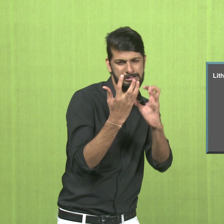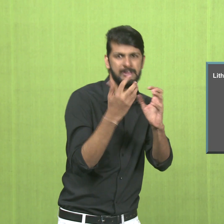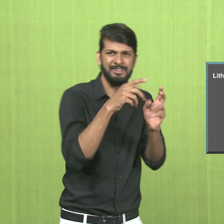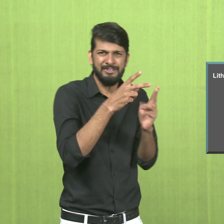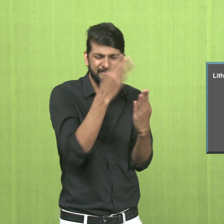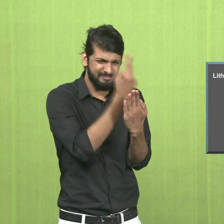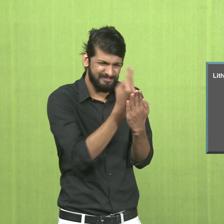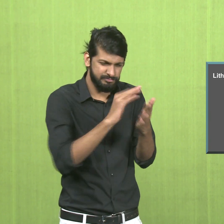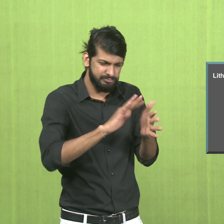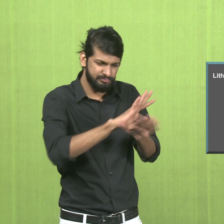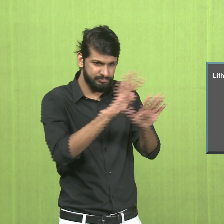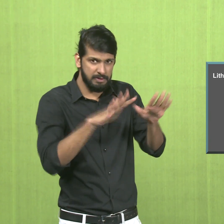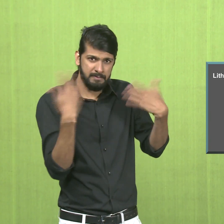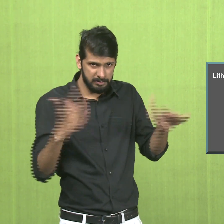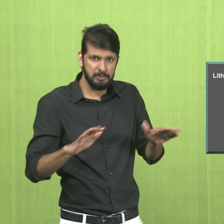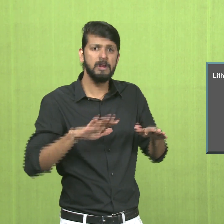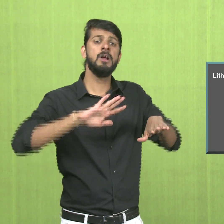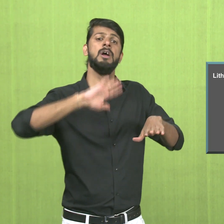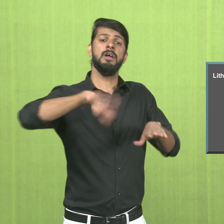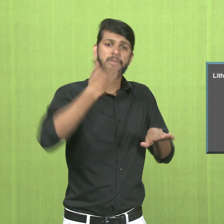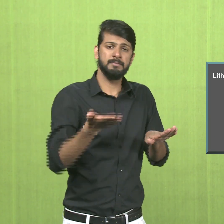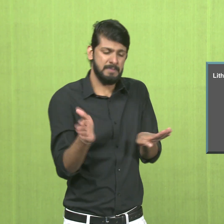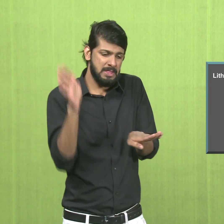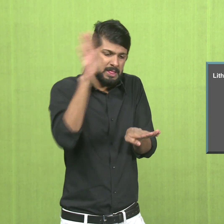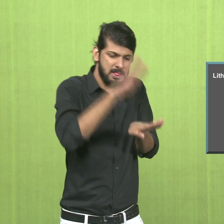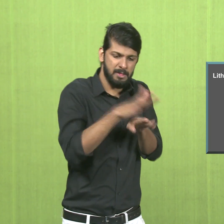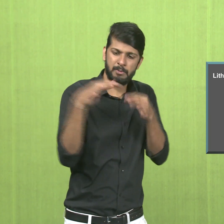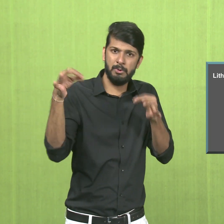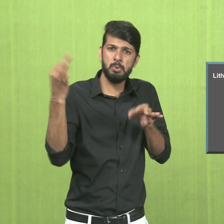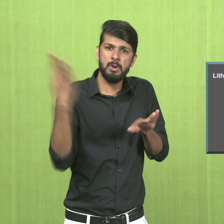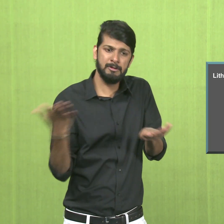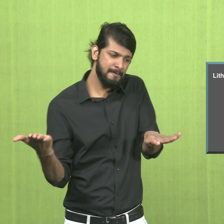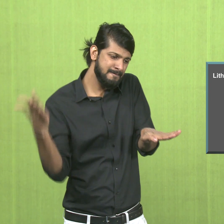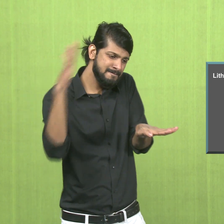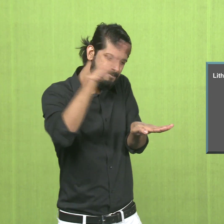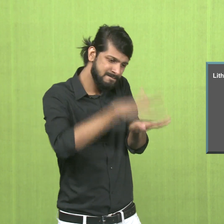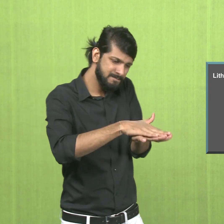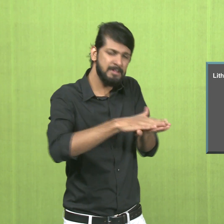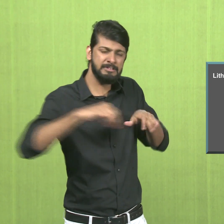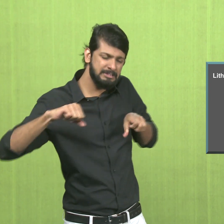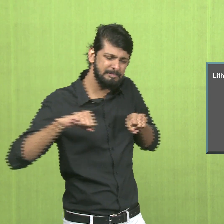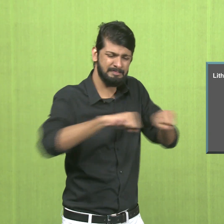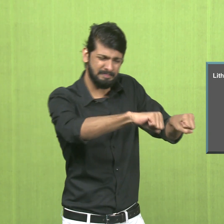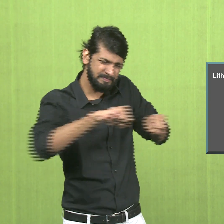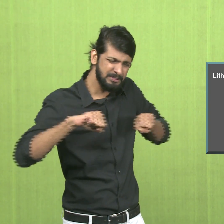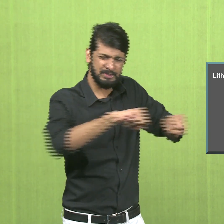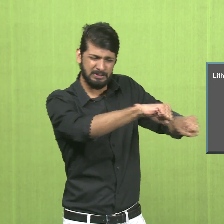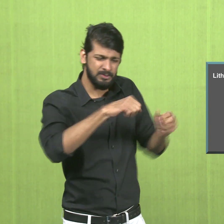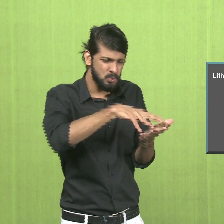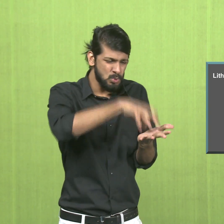and to depict light, shadow, the intensity, etc. Various kind of processes are used, and after